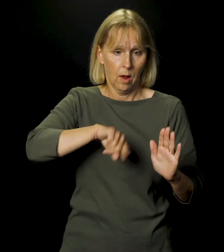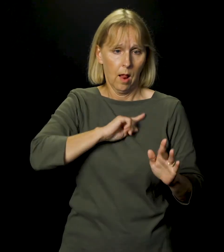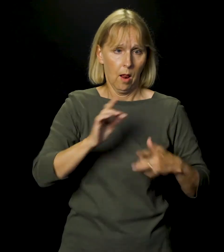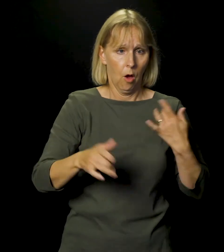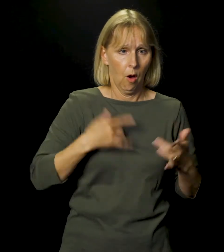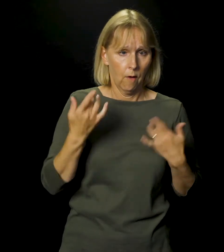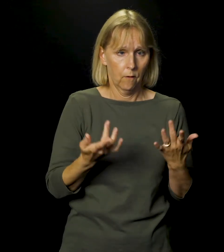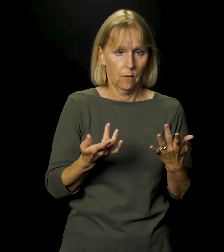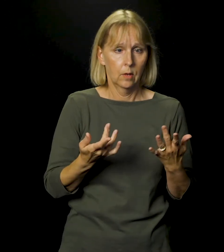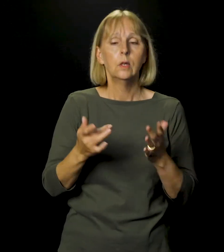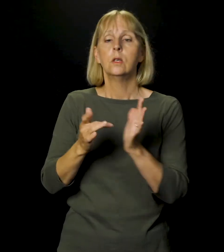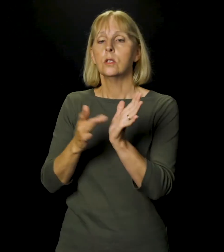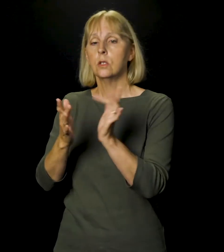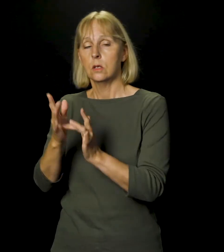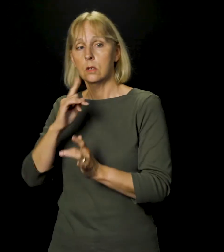And Jesus says,